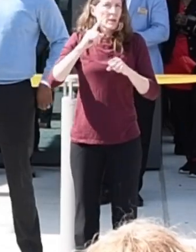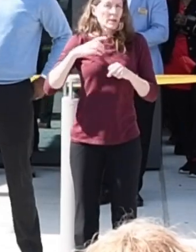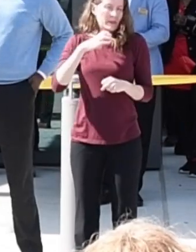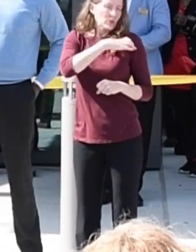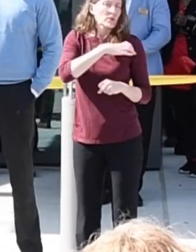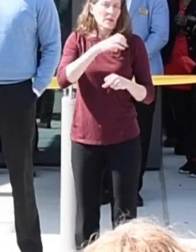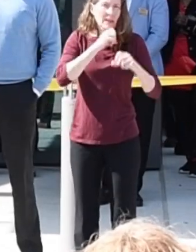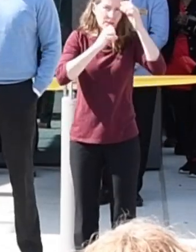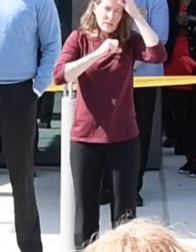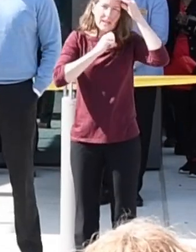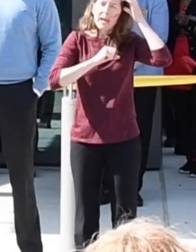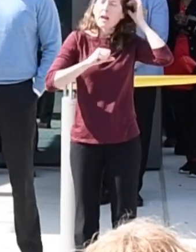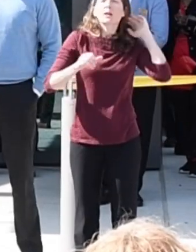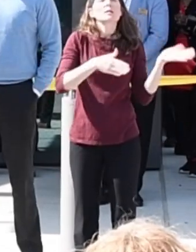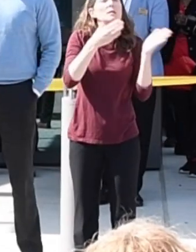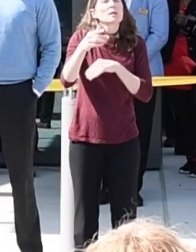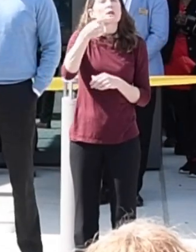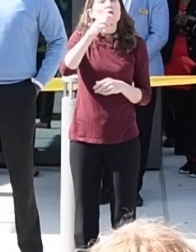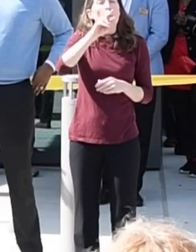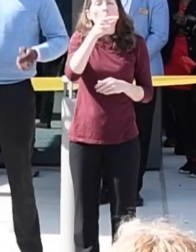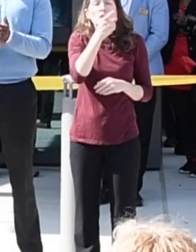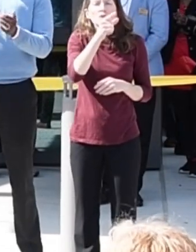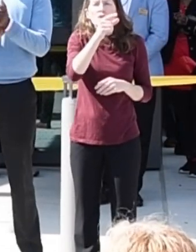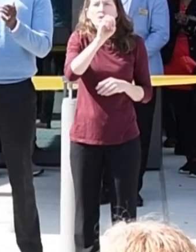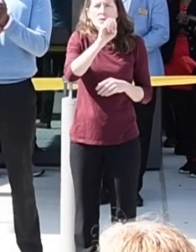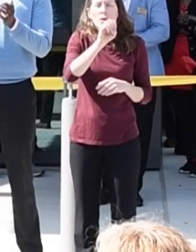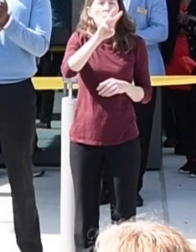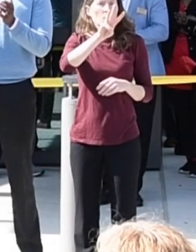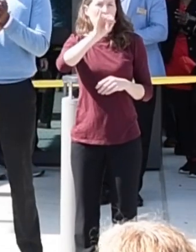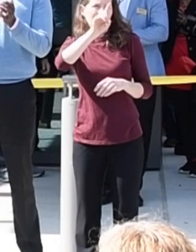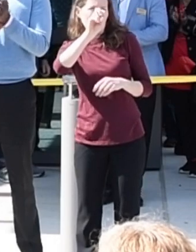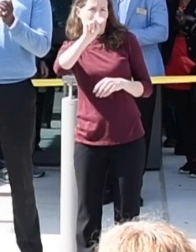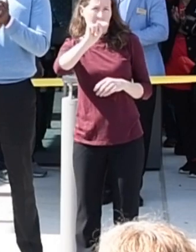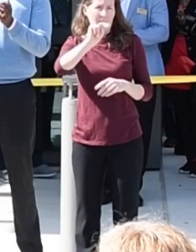We have Mr. George Wilson from AARP.